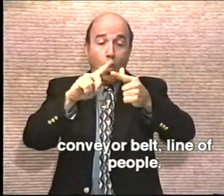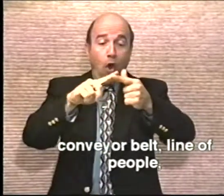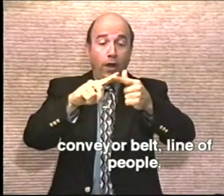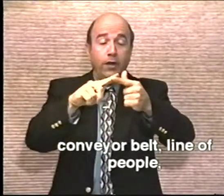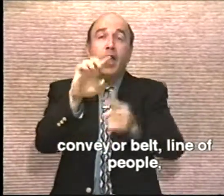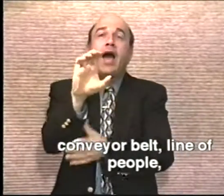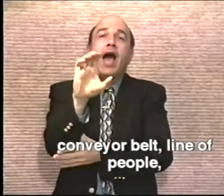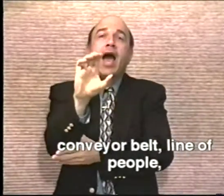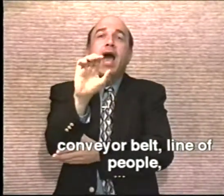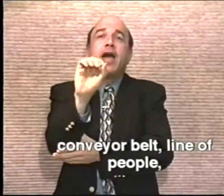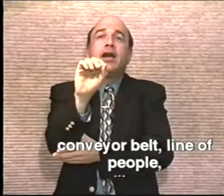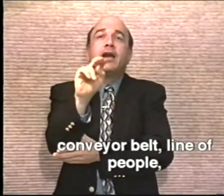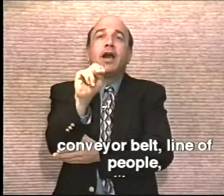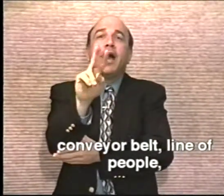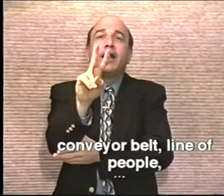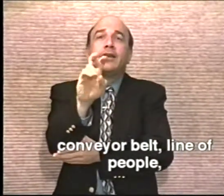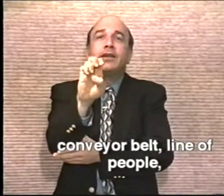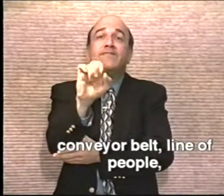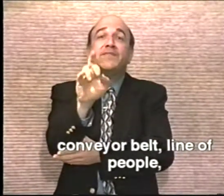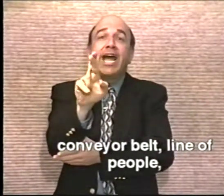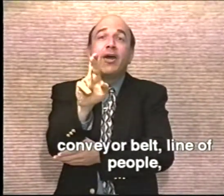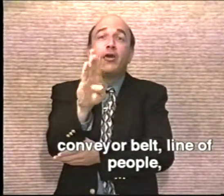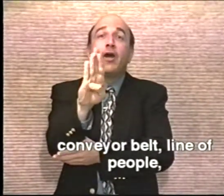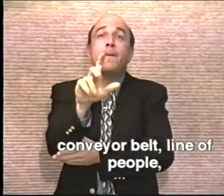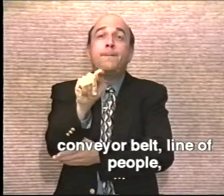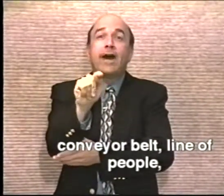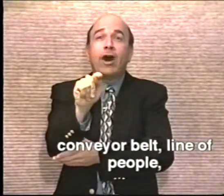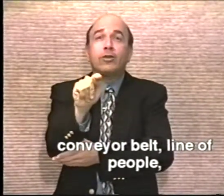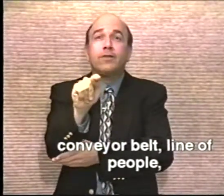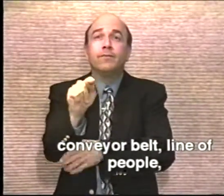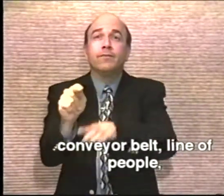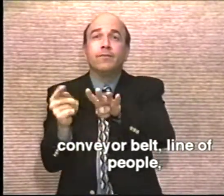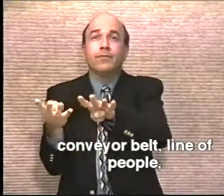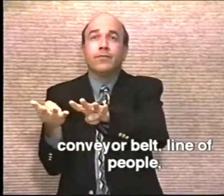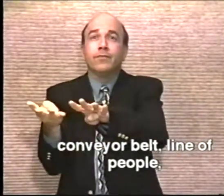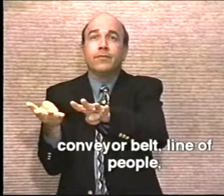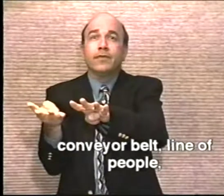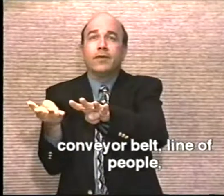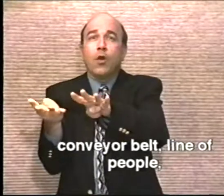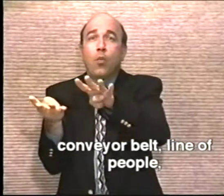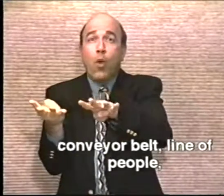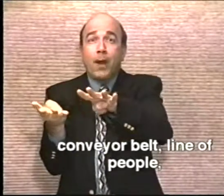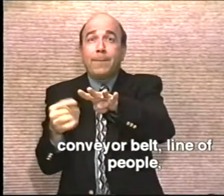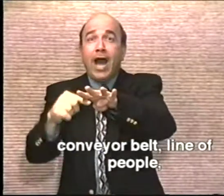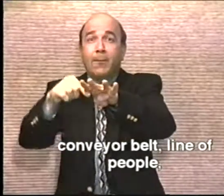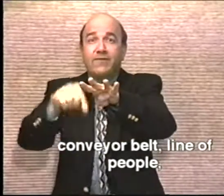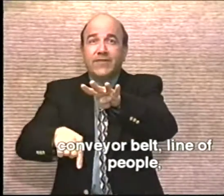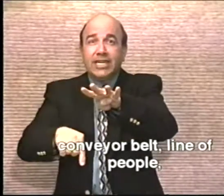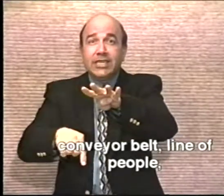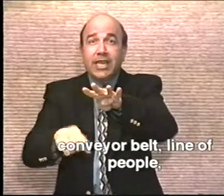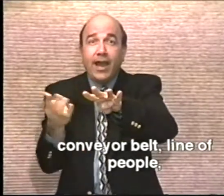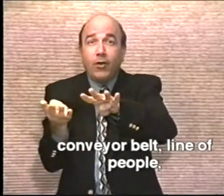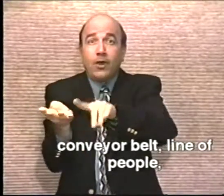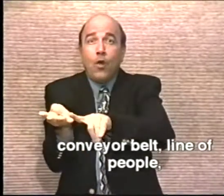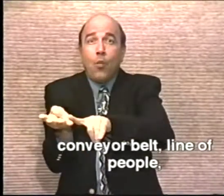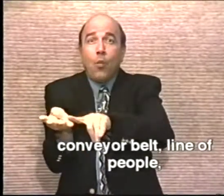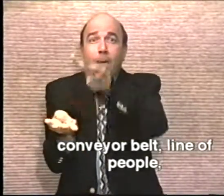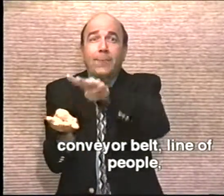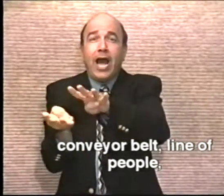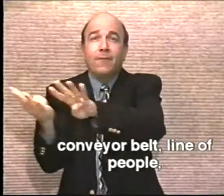or a conveyor belt. 1 palm is facing down, 1 palm is